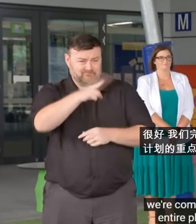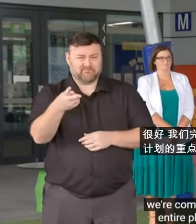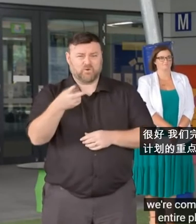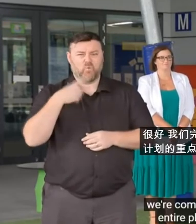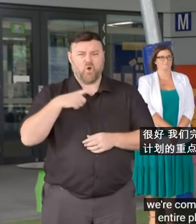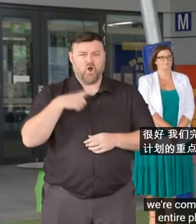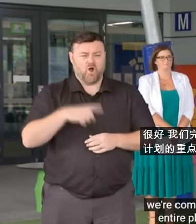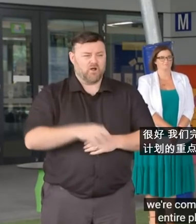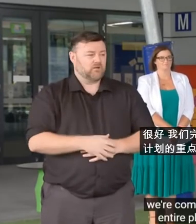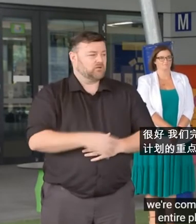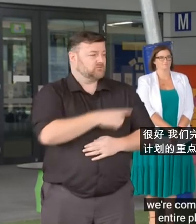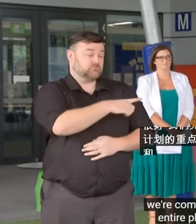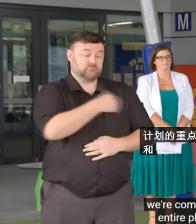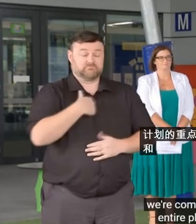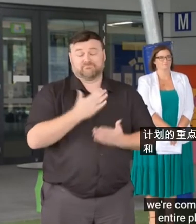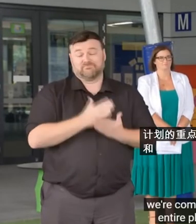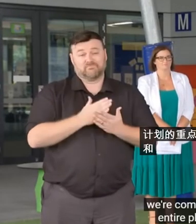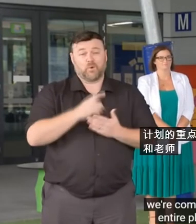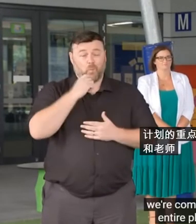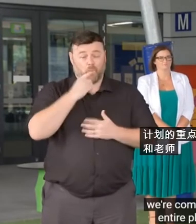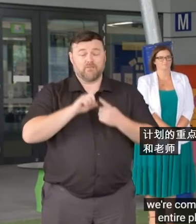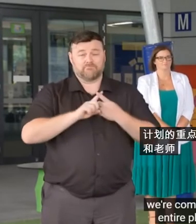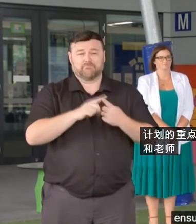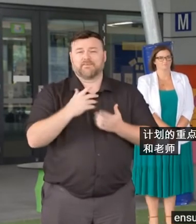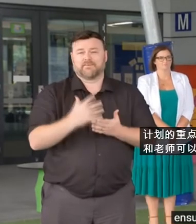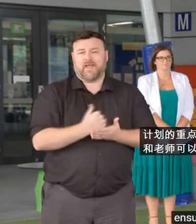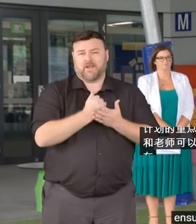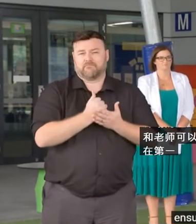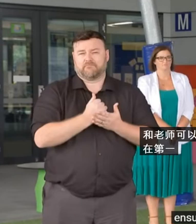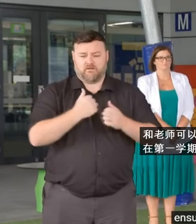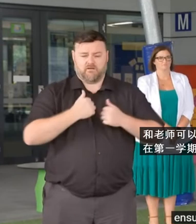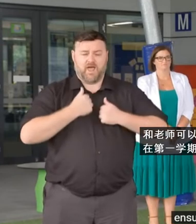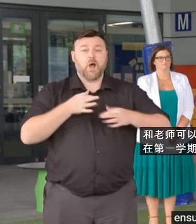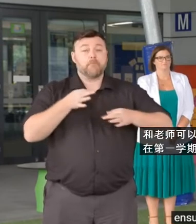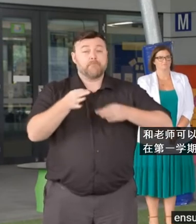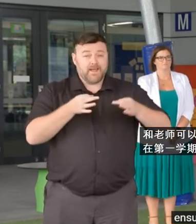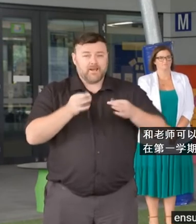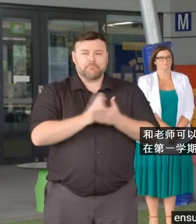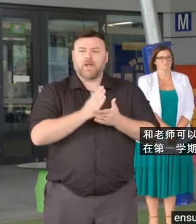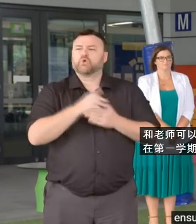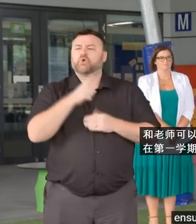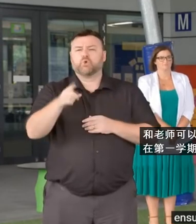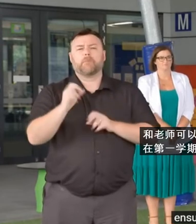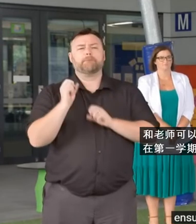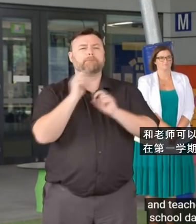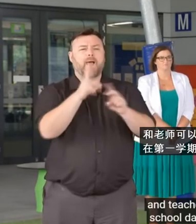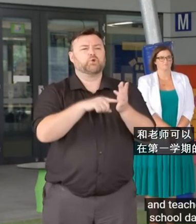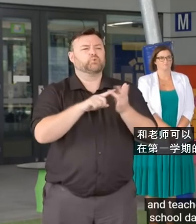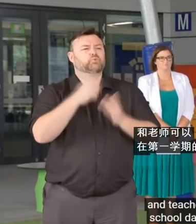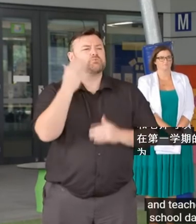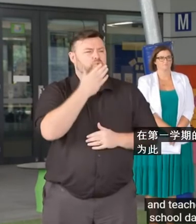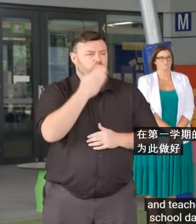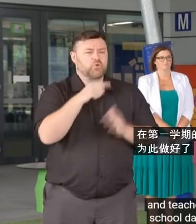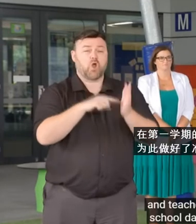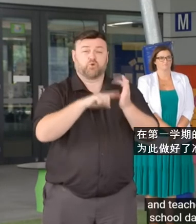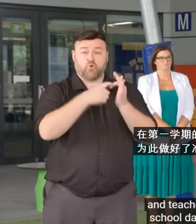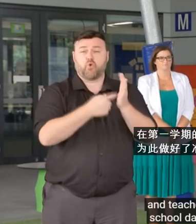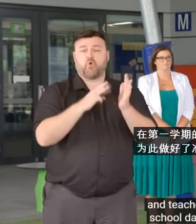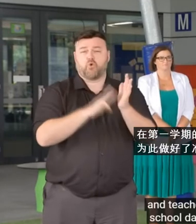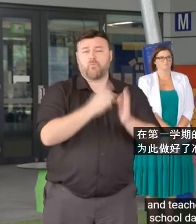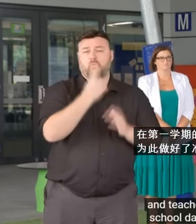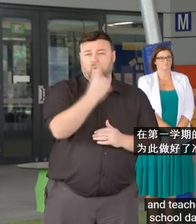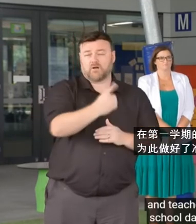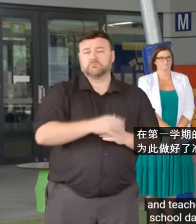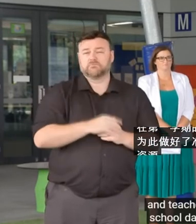on ensuring that kids and teachers can get back to school day one, term one, in a COVID-safe way. We've planned for it,